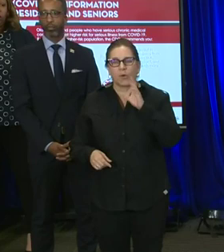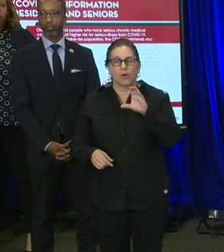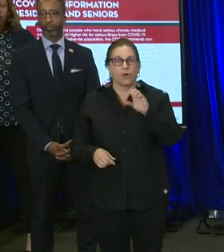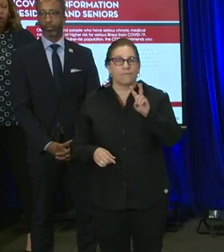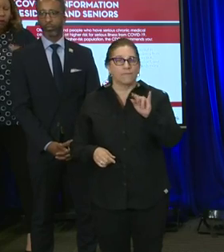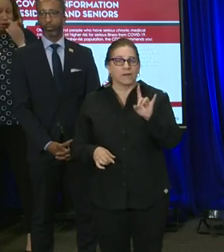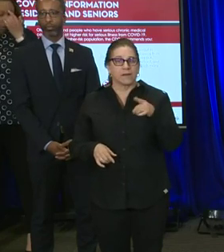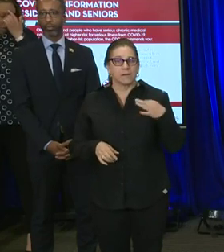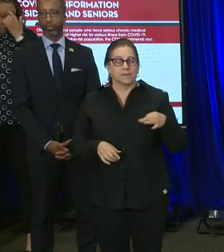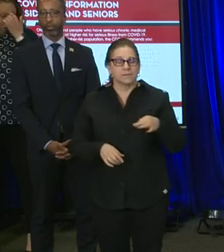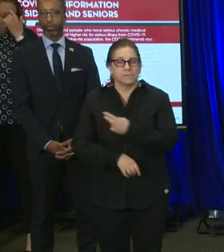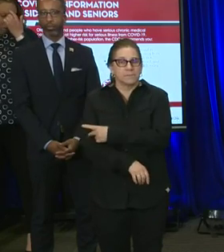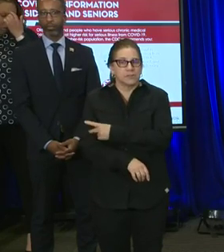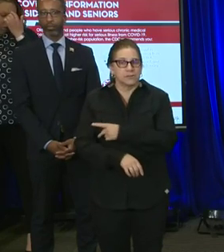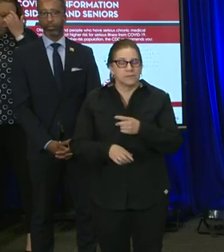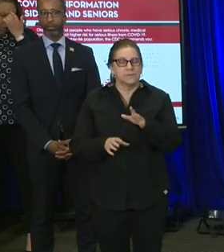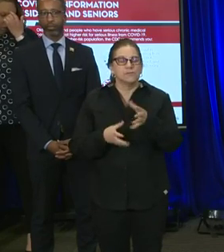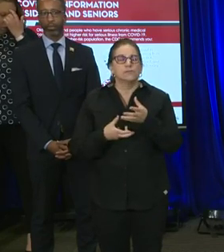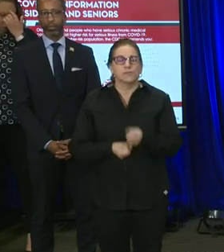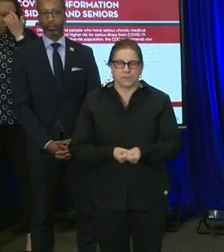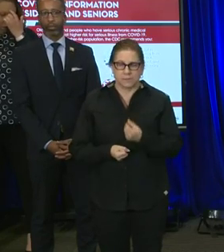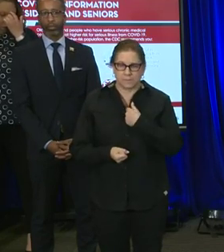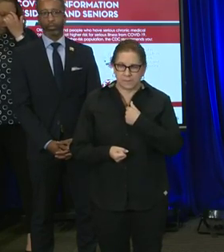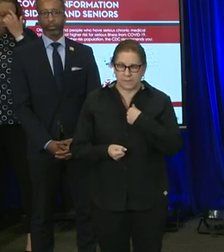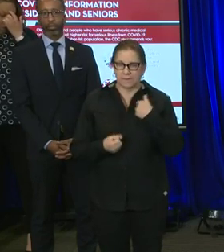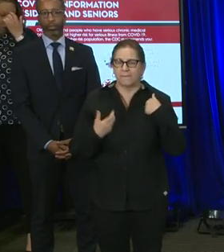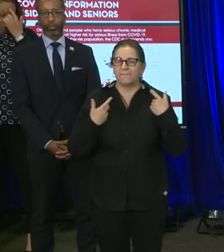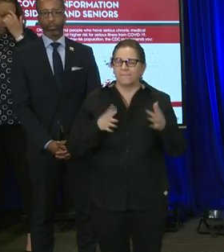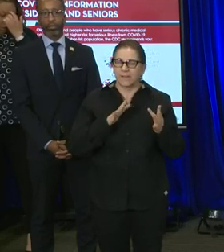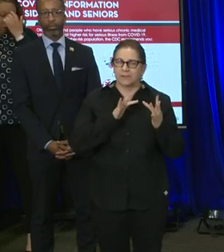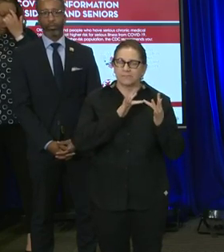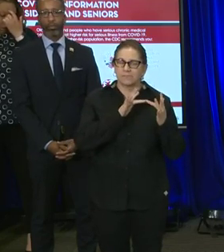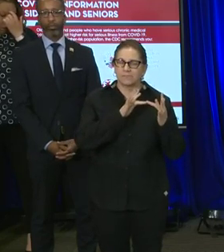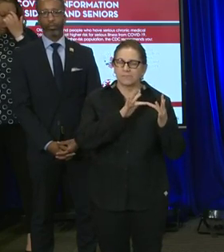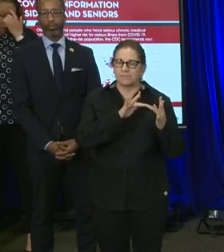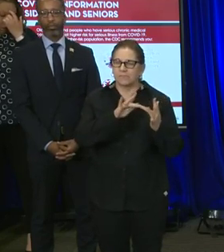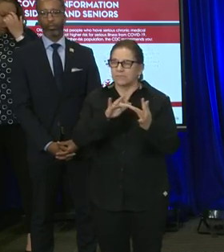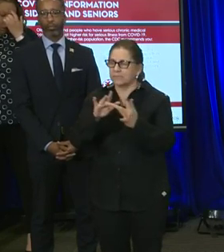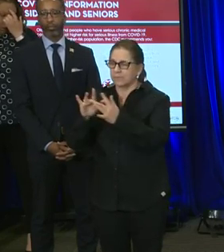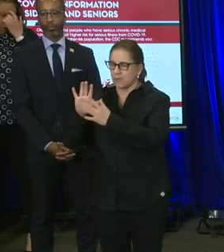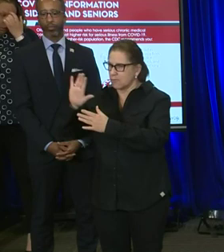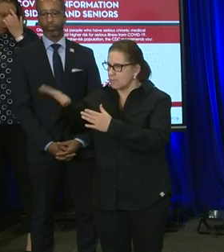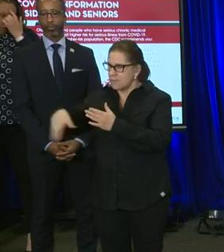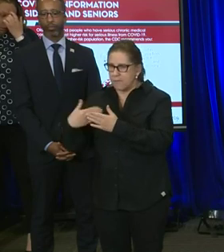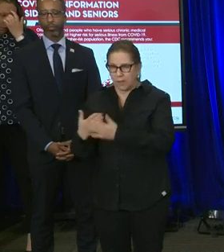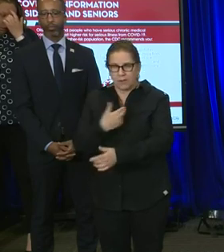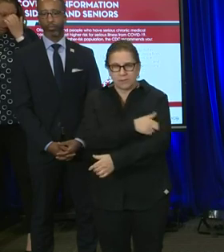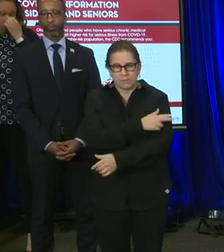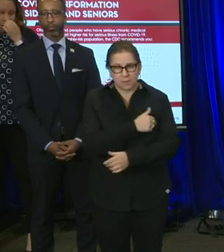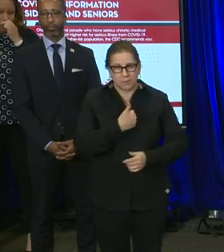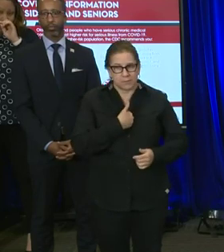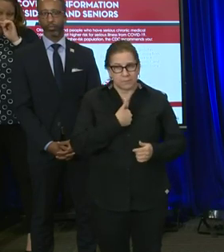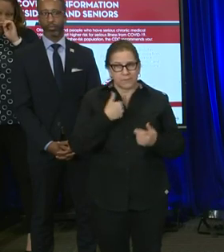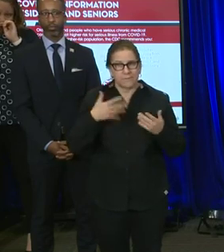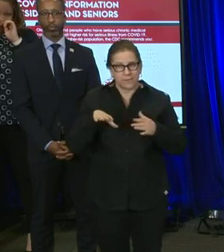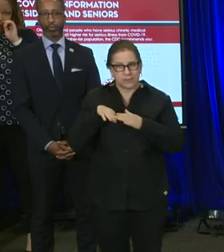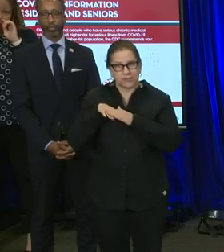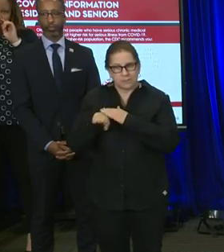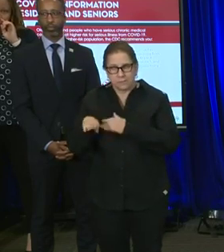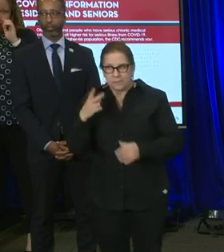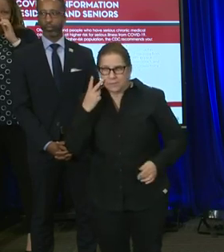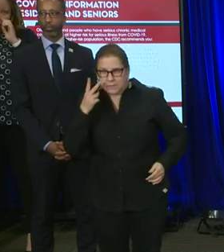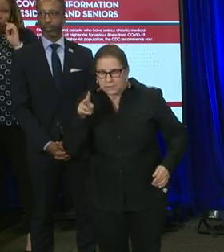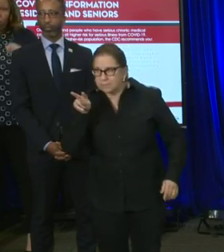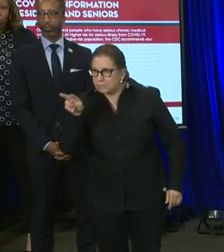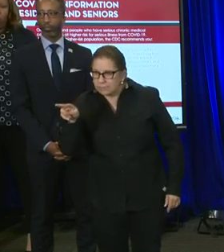have been in contact with all of the hospital leadership. I have conducted site visits. We have been in touch with the workers who are on the